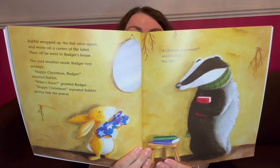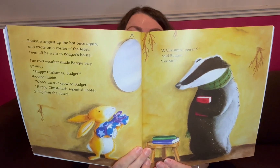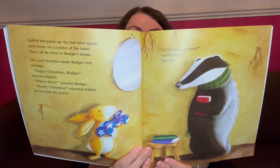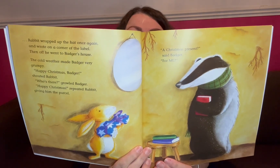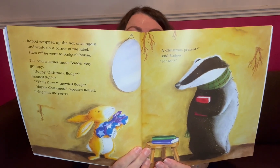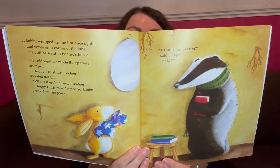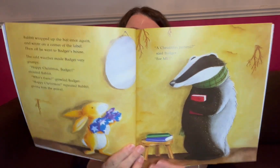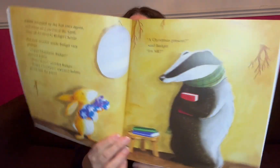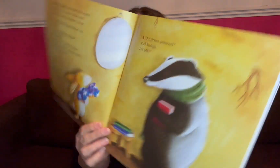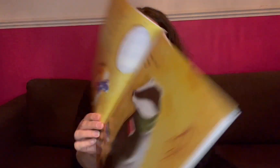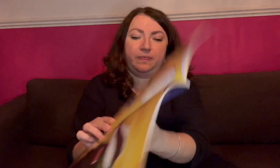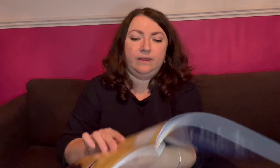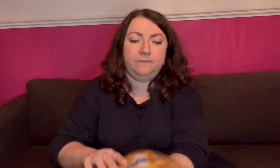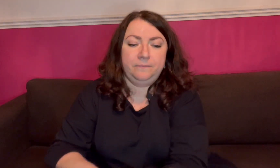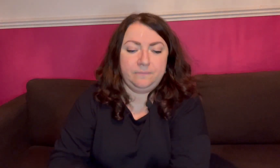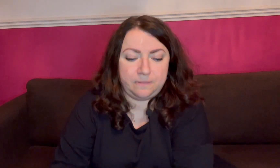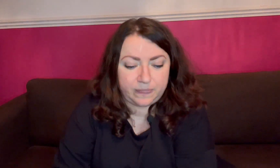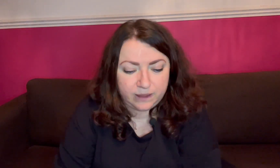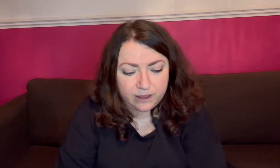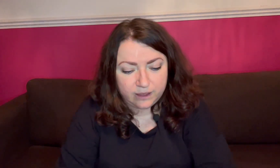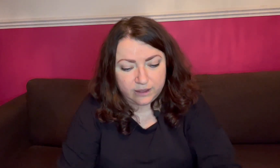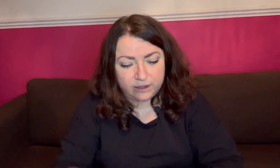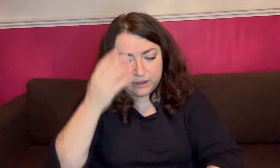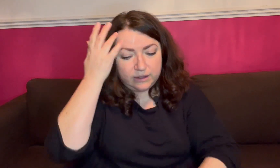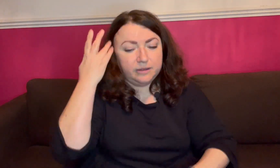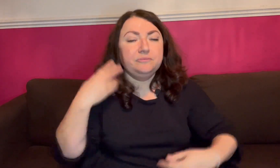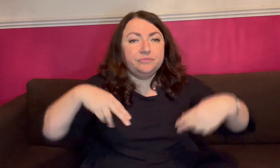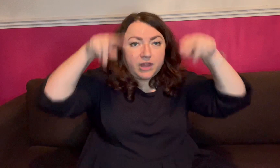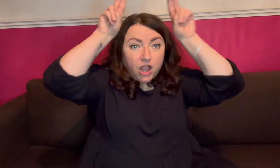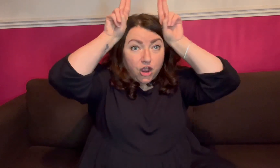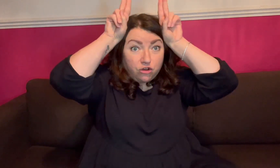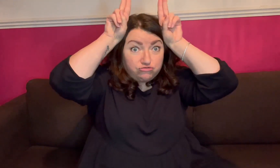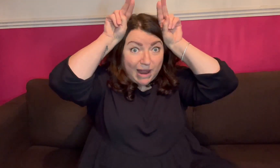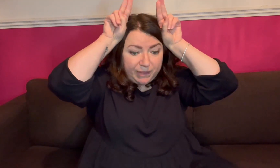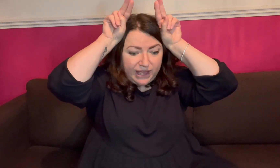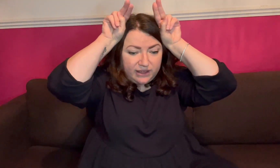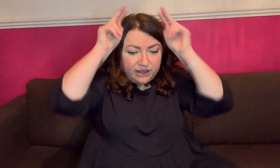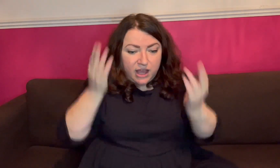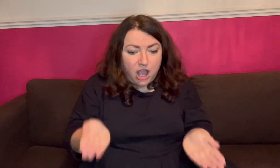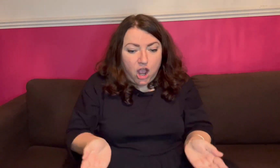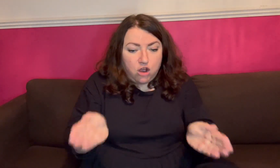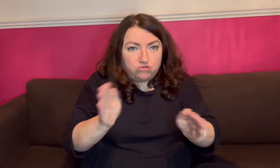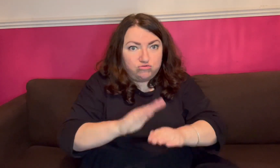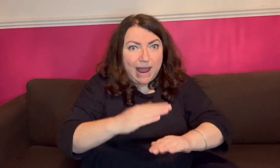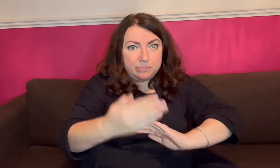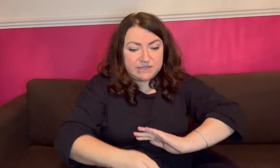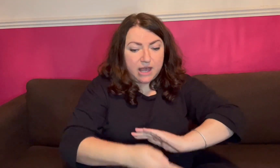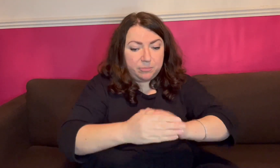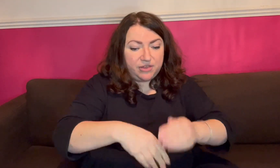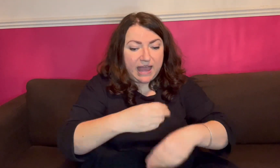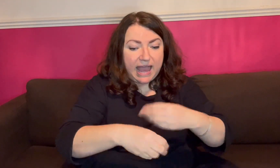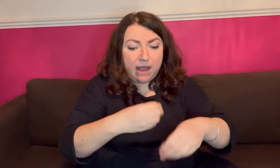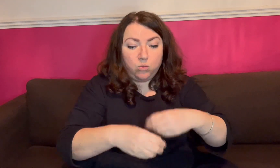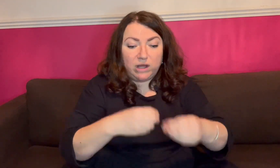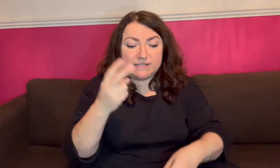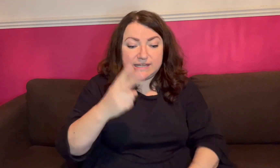Rabbit wrapped up the hat once